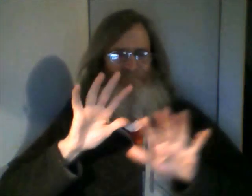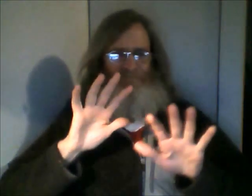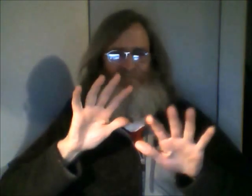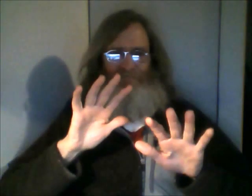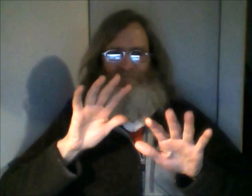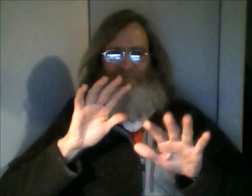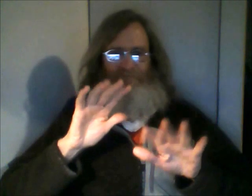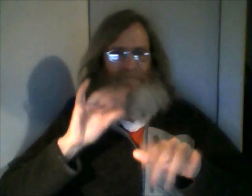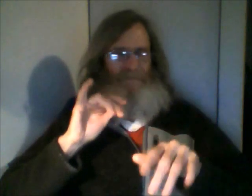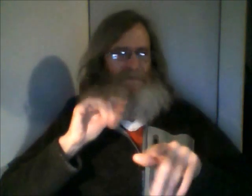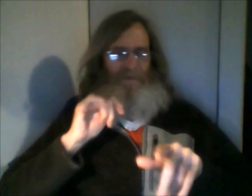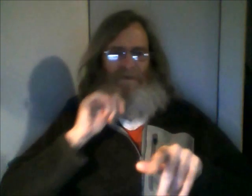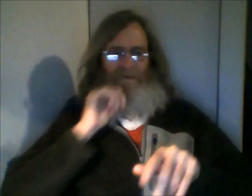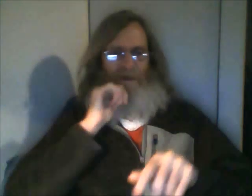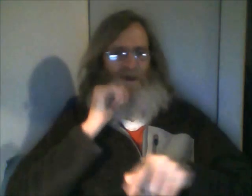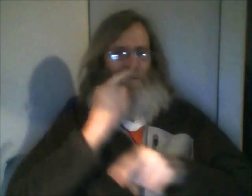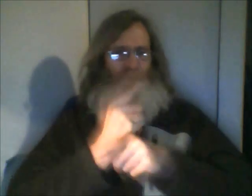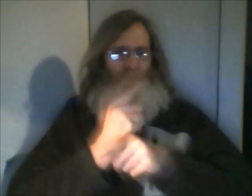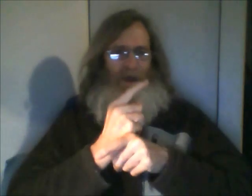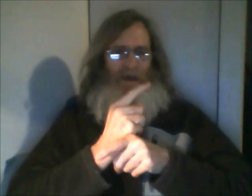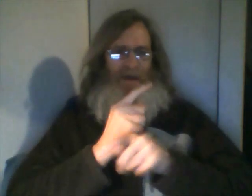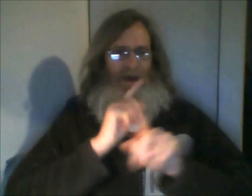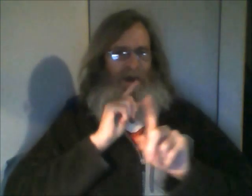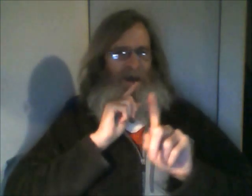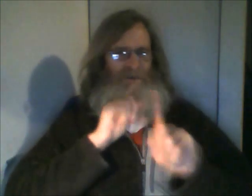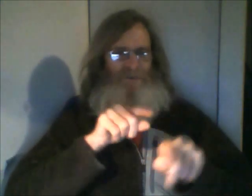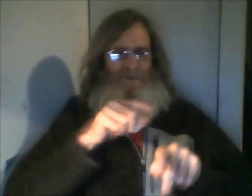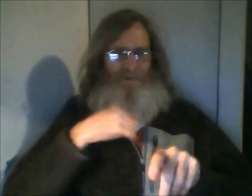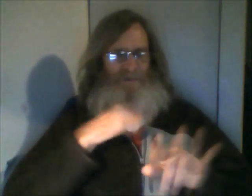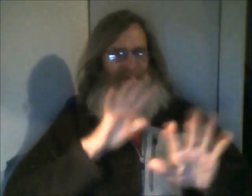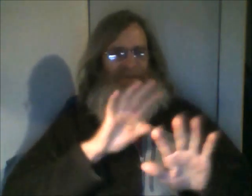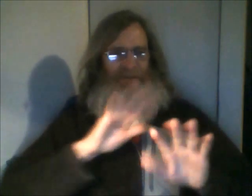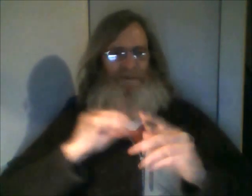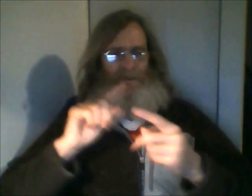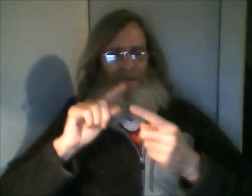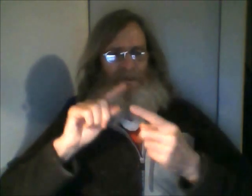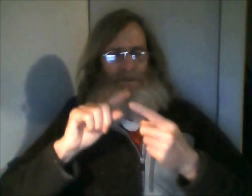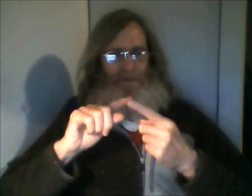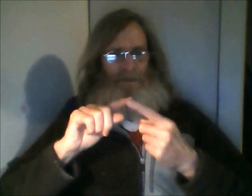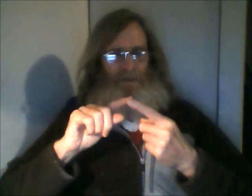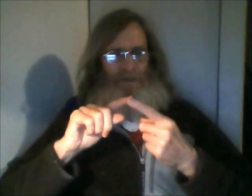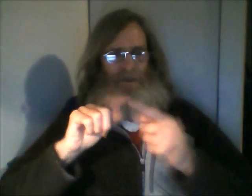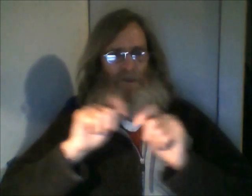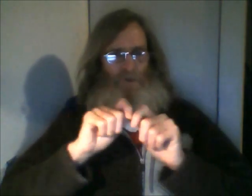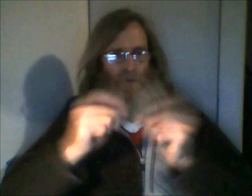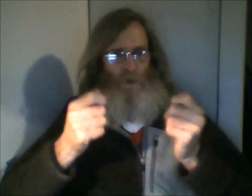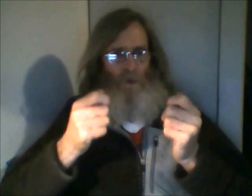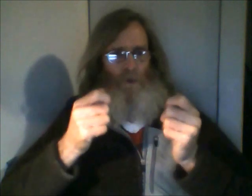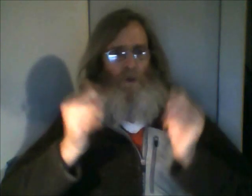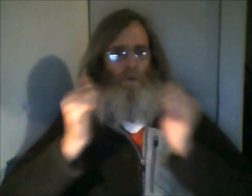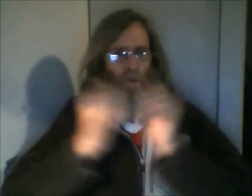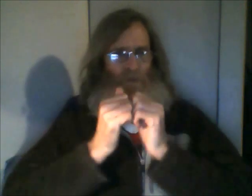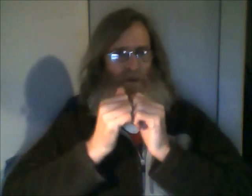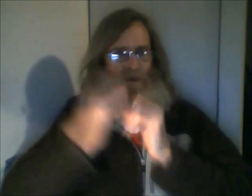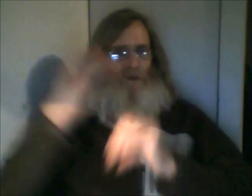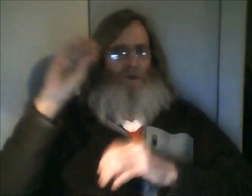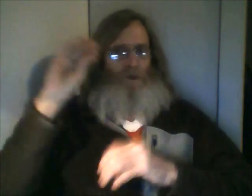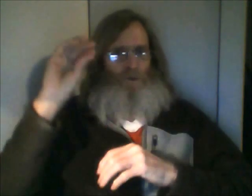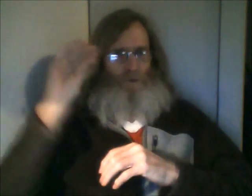They do all the painting by hand with spray guns. First, they coat the frame in a primer and sealer. Then they use a series of